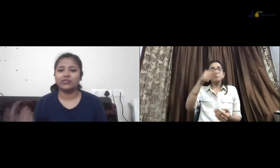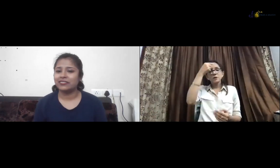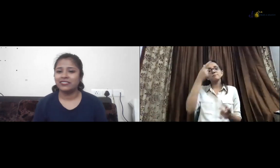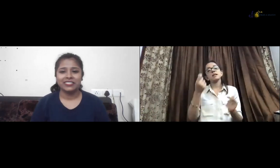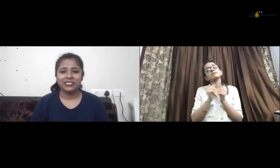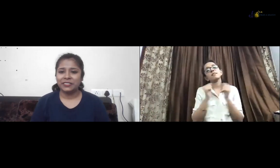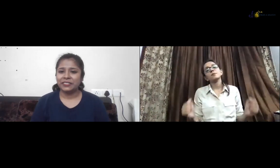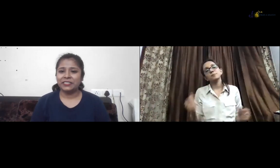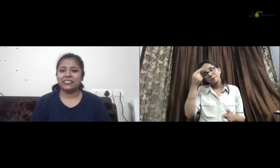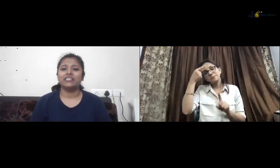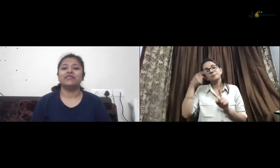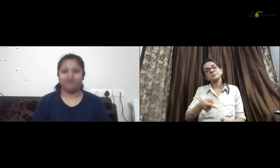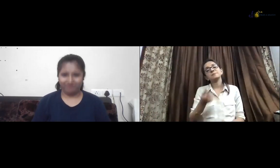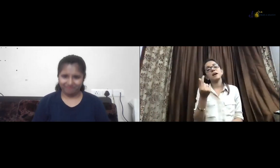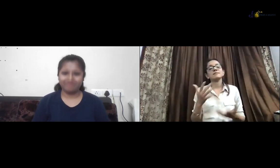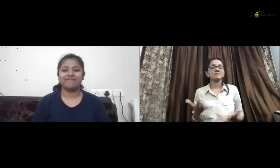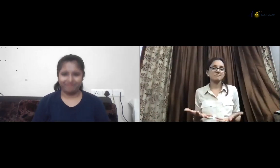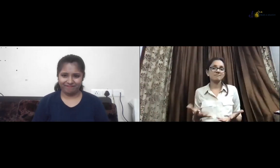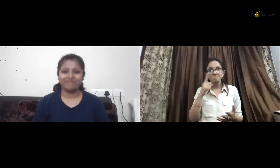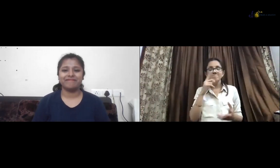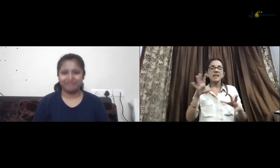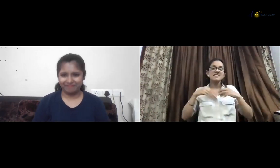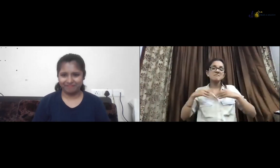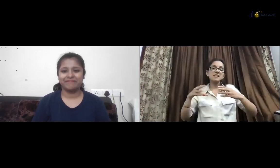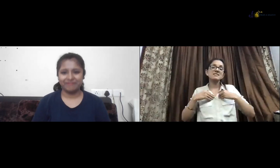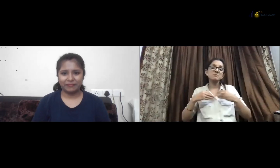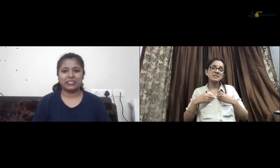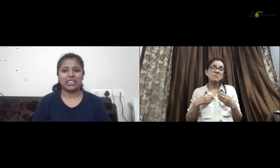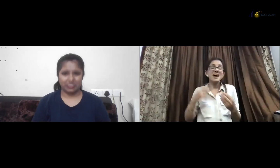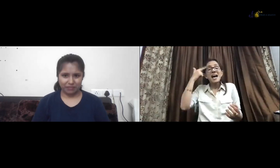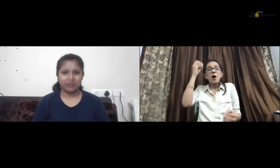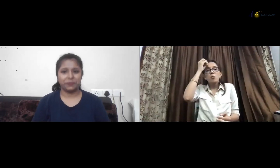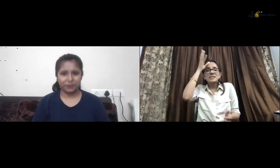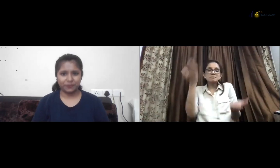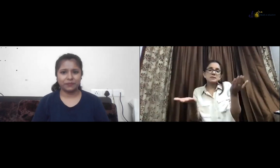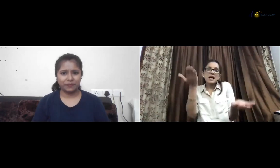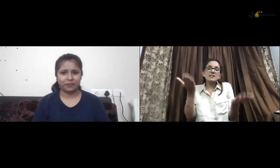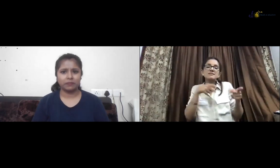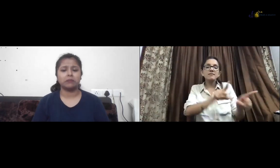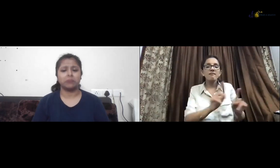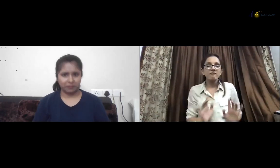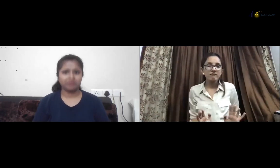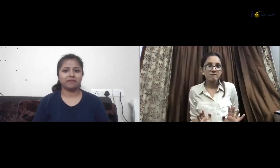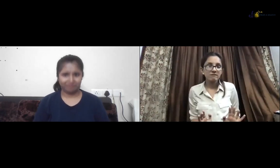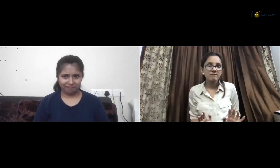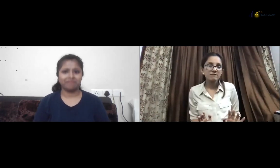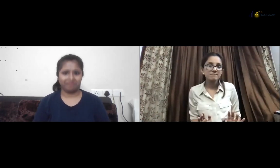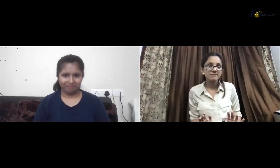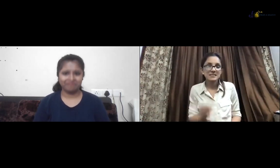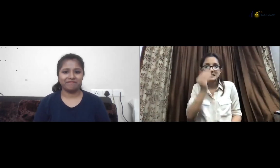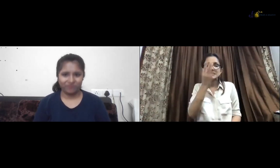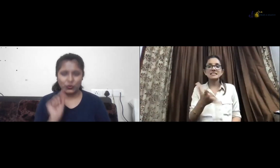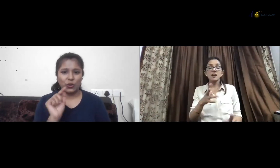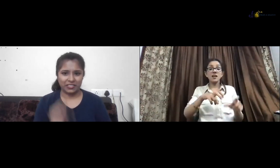her way and she can easily take her decision. But that's the problem. The females are not financially independent. Maybe they are